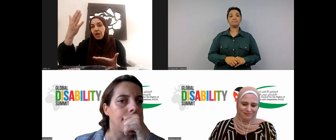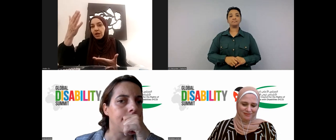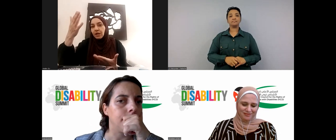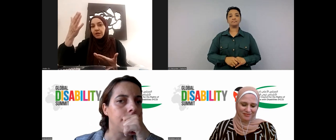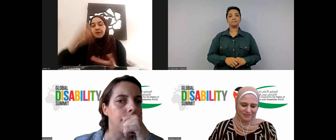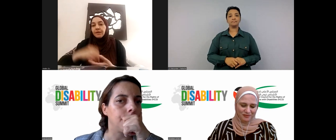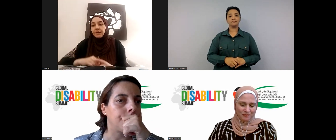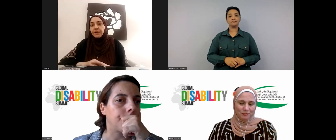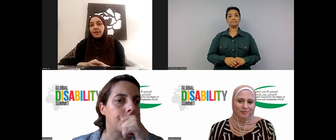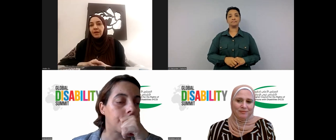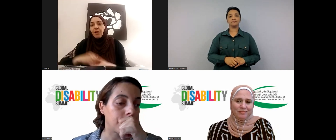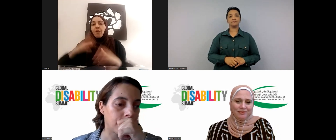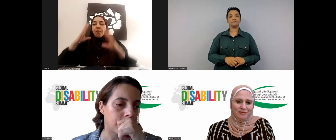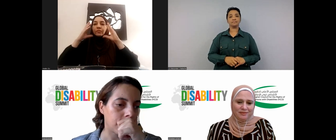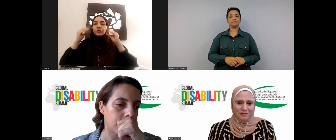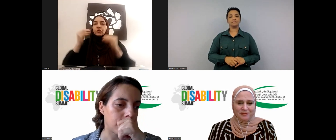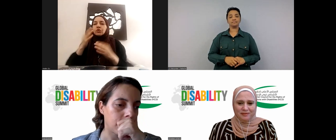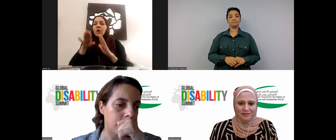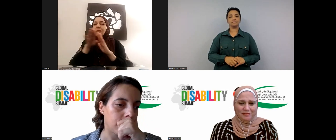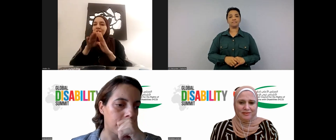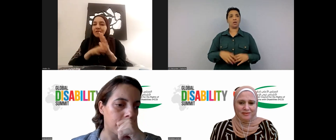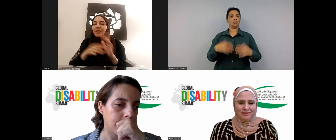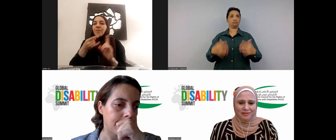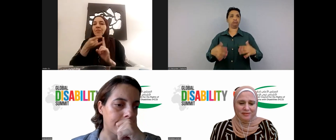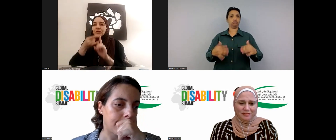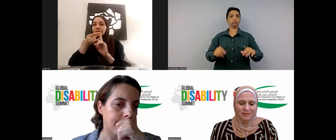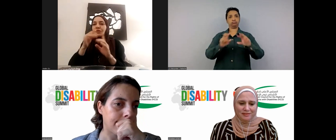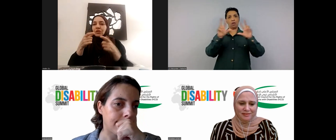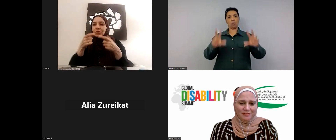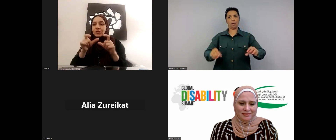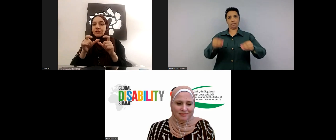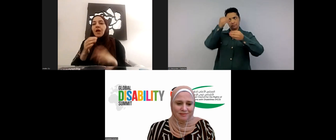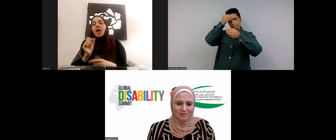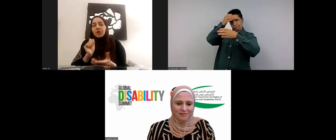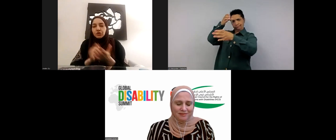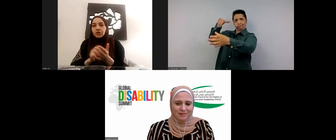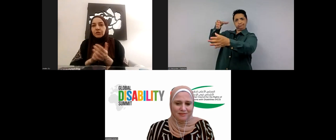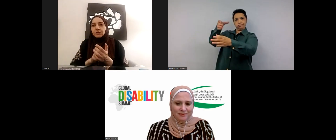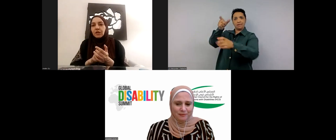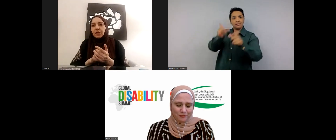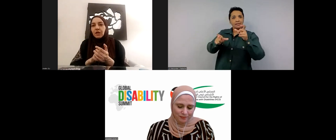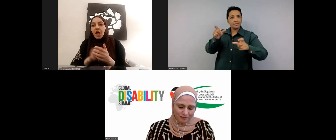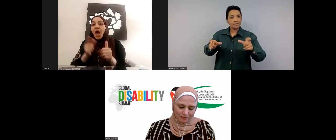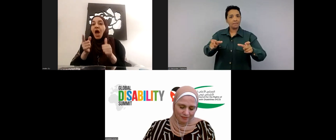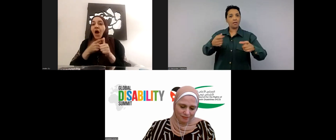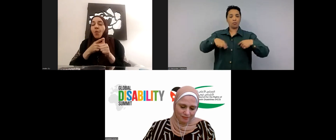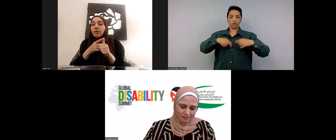This is a great galaxy of experts, and I would like to hail the organization of this webinar. I